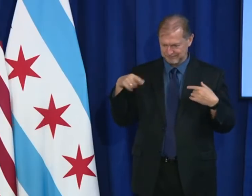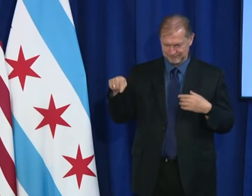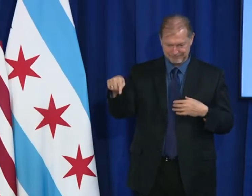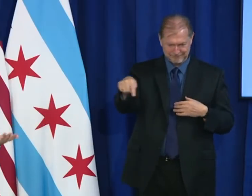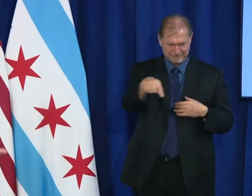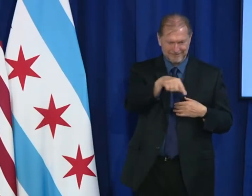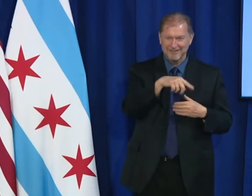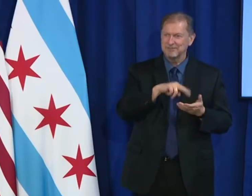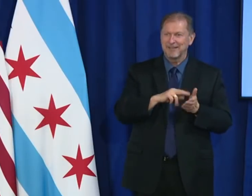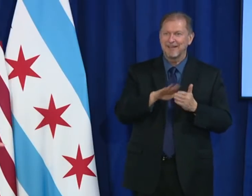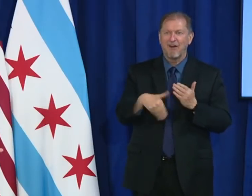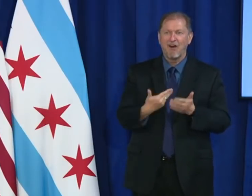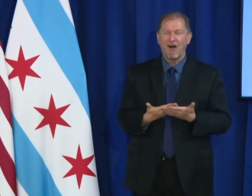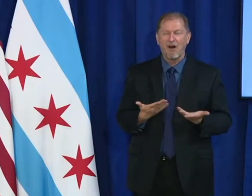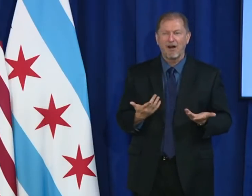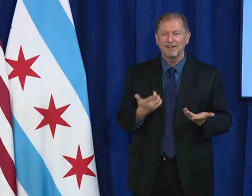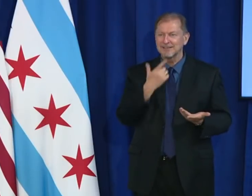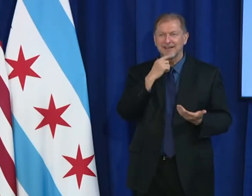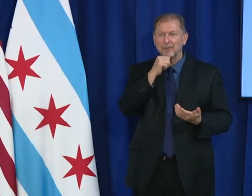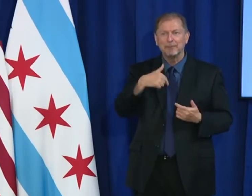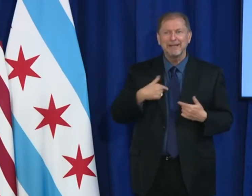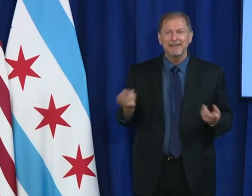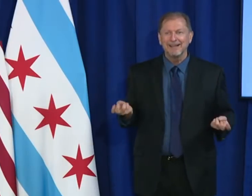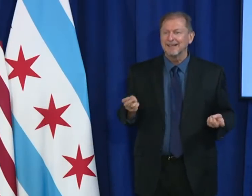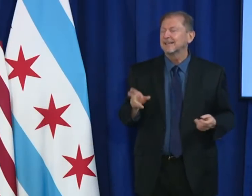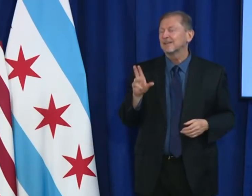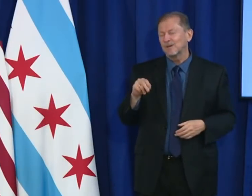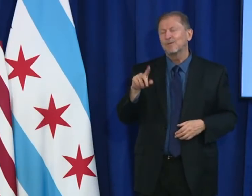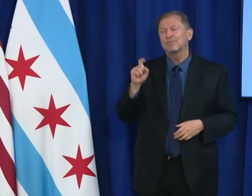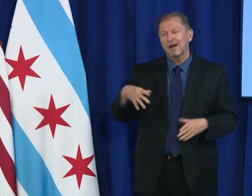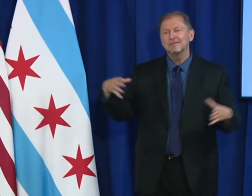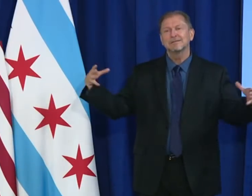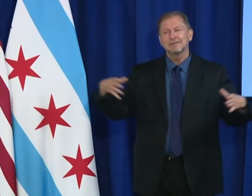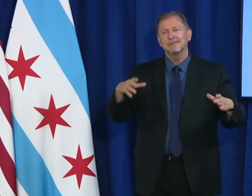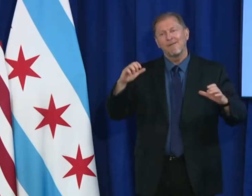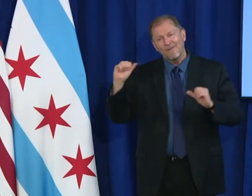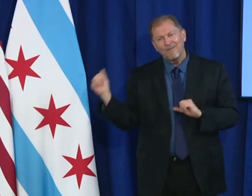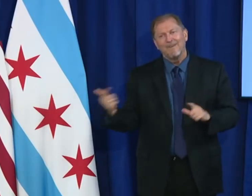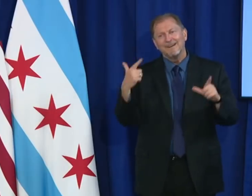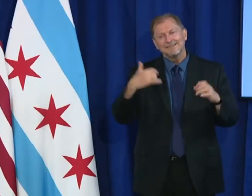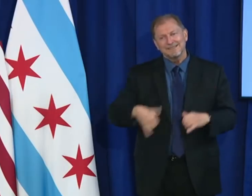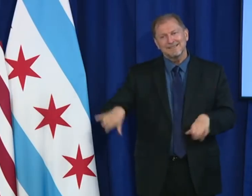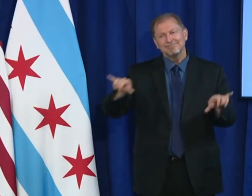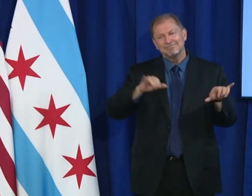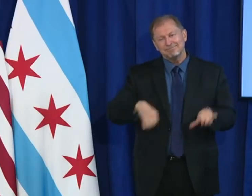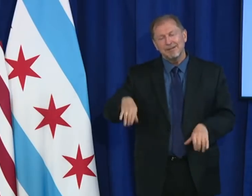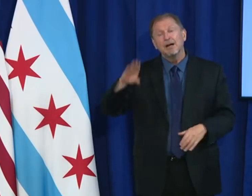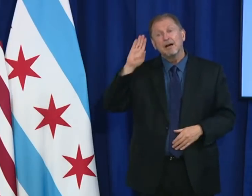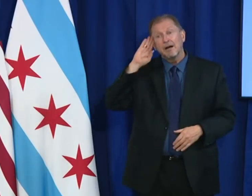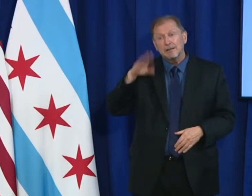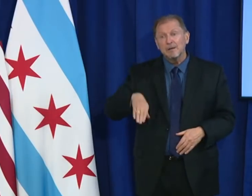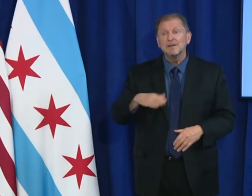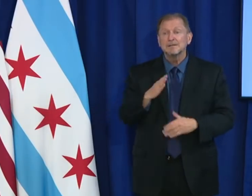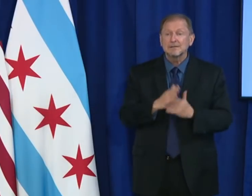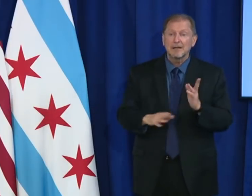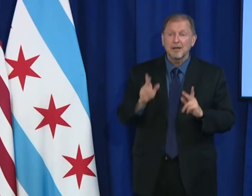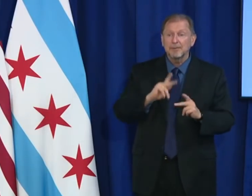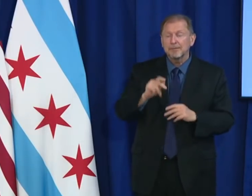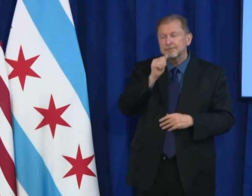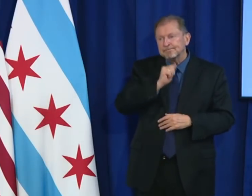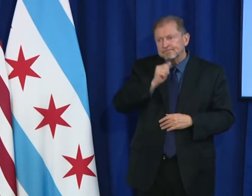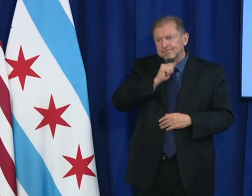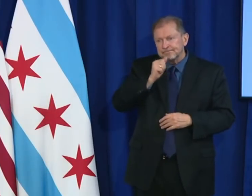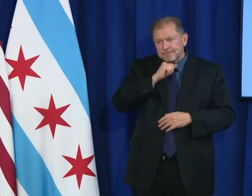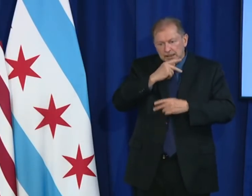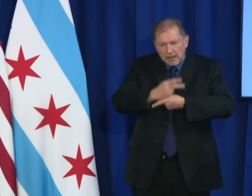we are not able to do this. And the fact of the matter is that I know that there are people who have been exceedingly